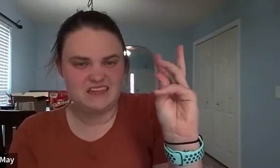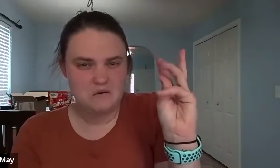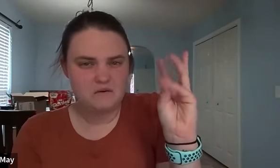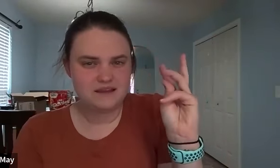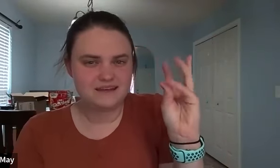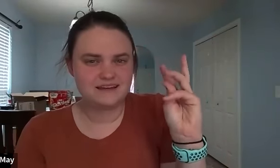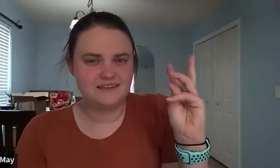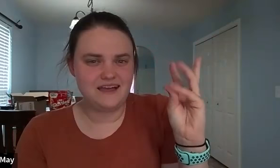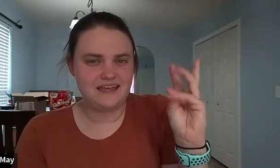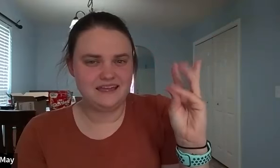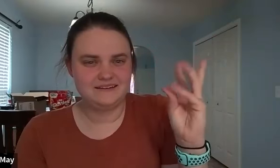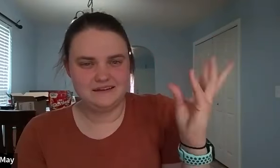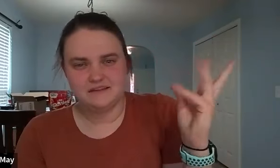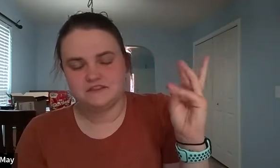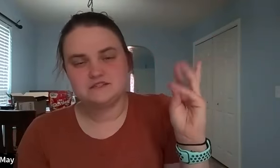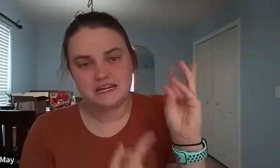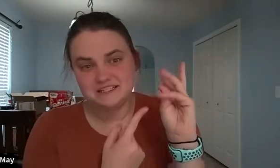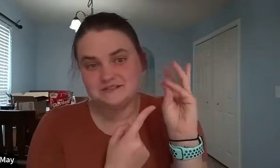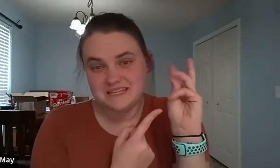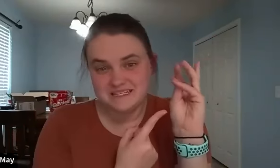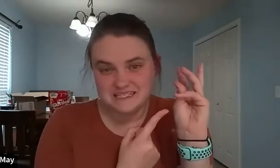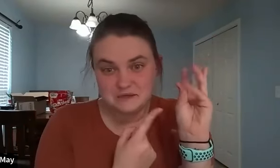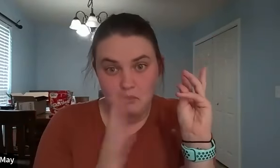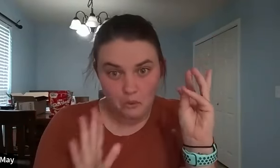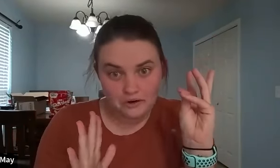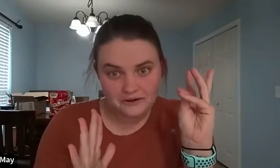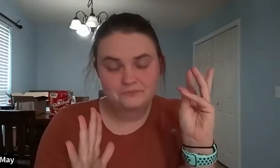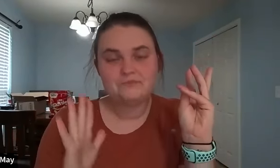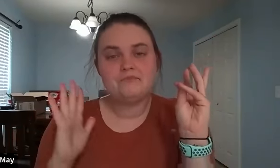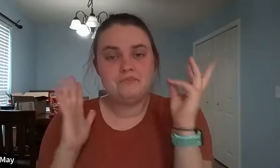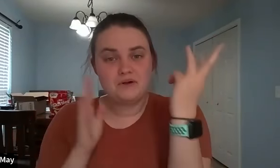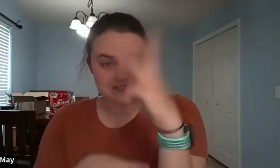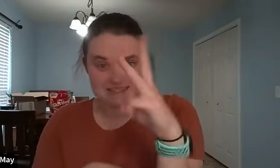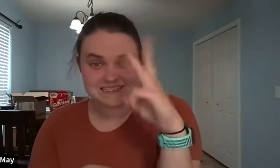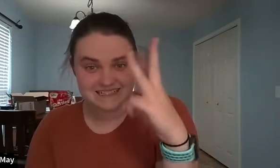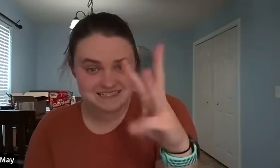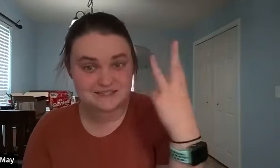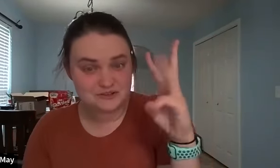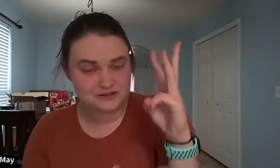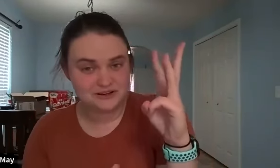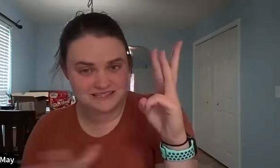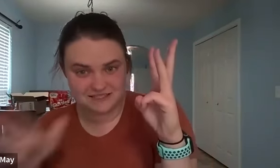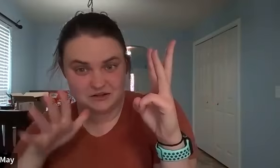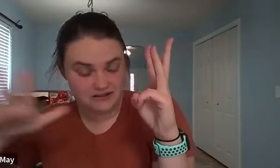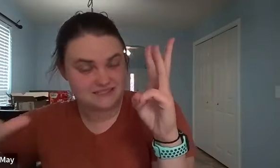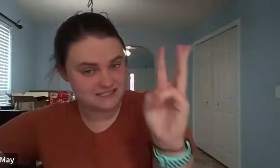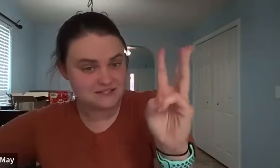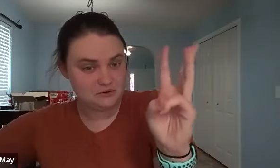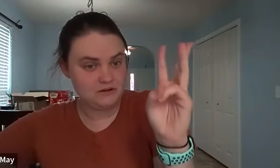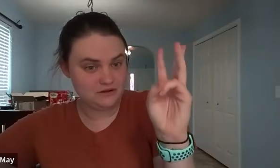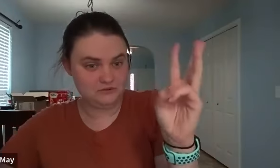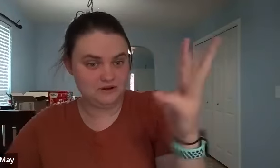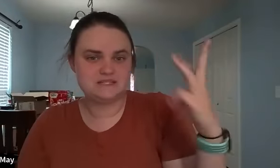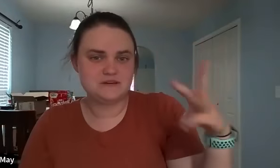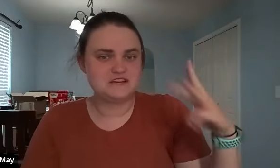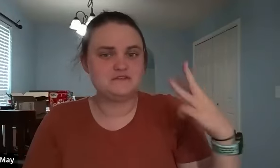that one, like this one, I do tend to see more, but 16 is still a good, it's still a good one, especially if you're